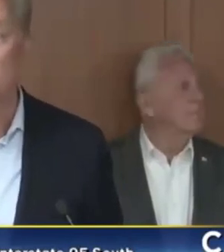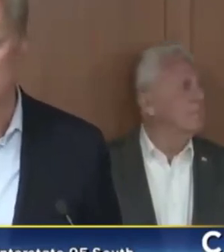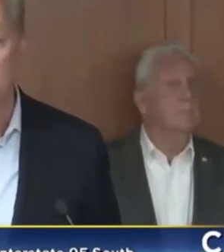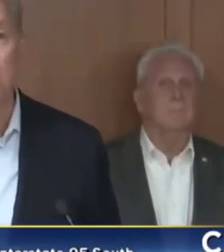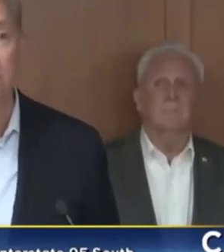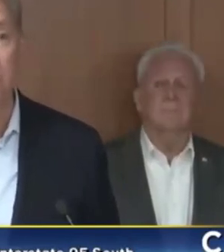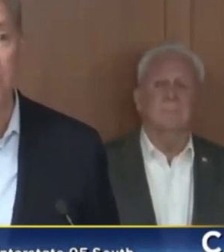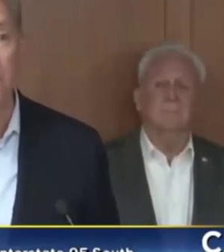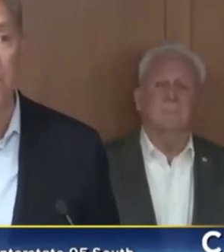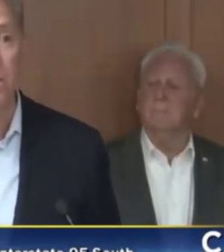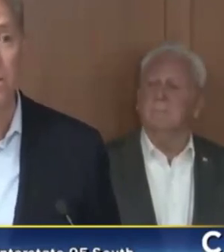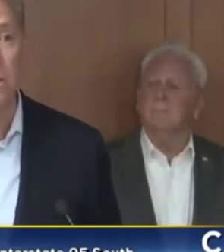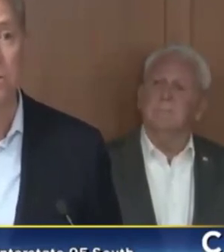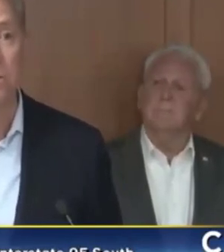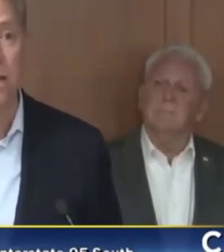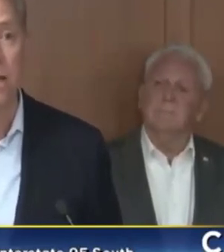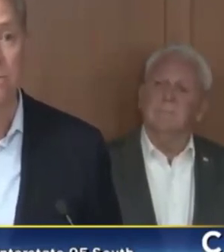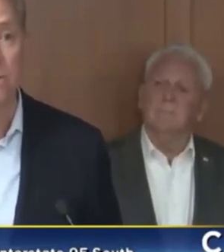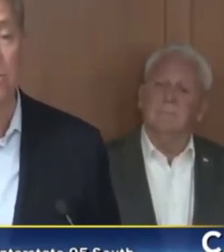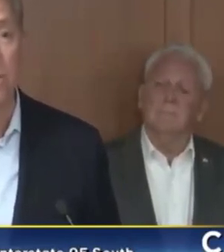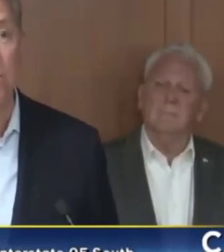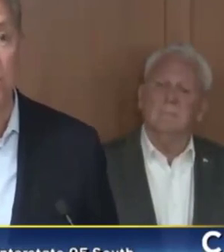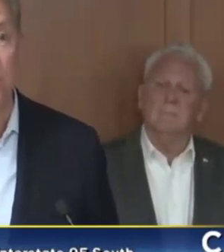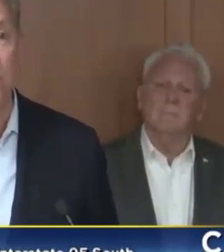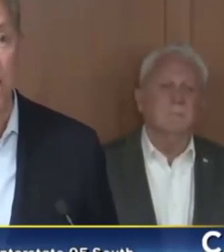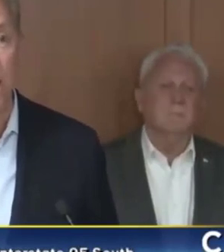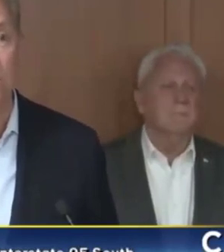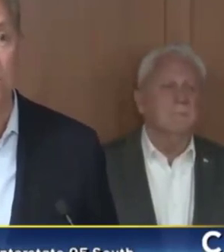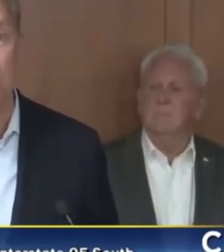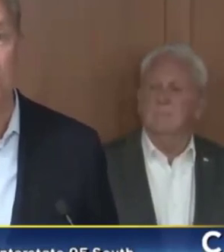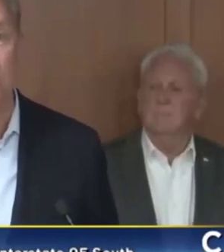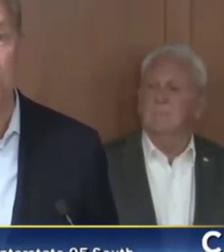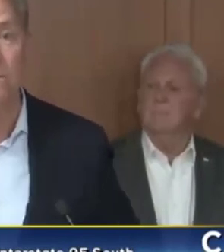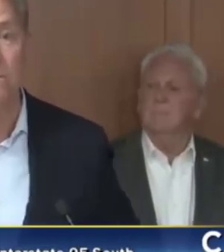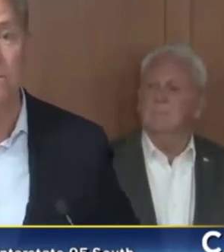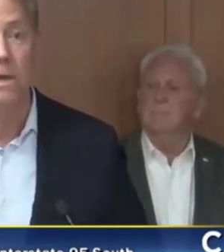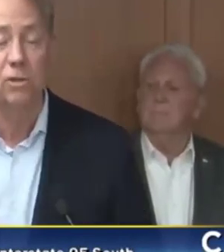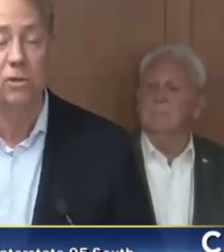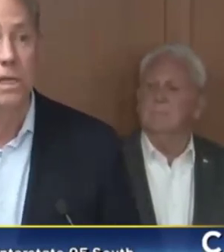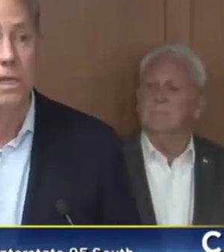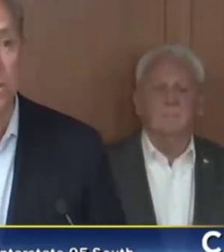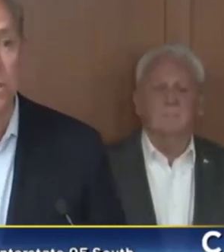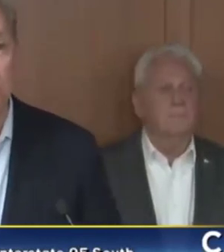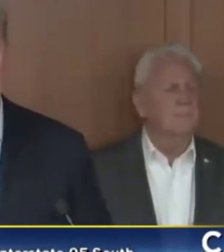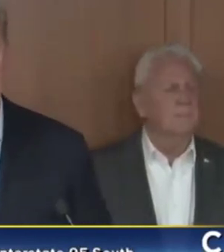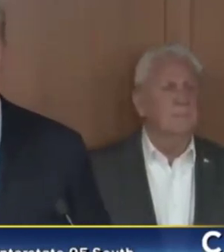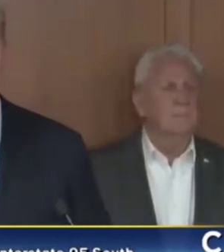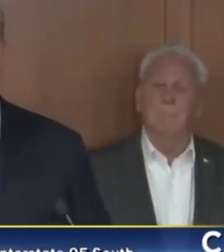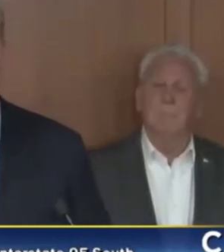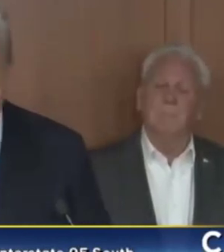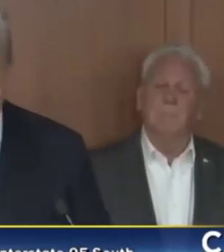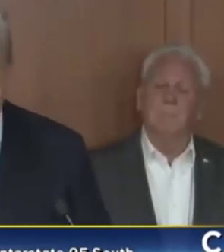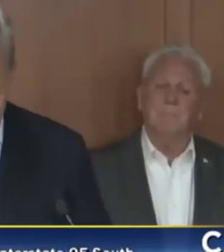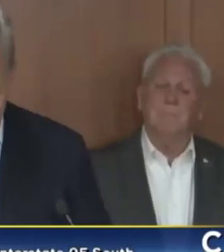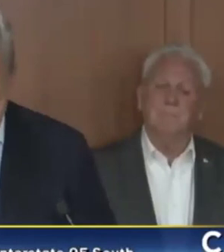all goes well, and I'll monitor this, we should have a two-way commuting back on I-95 as early as Monday morning,